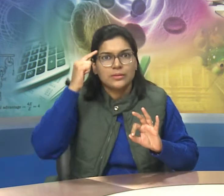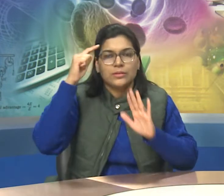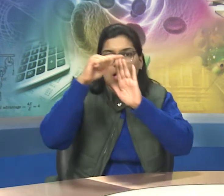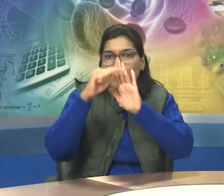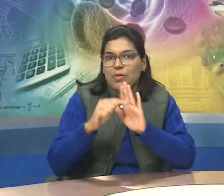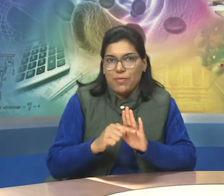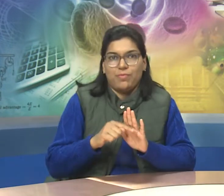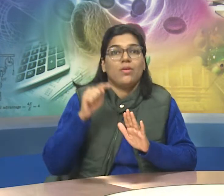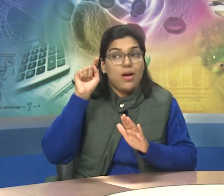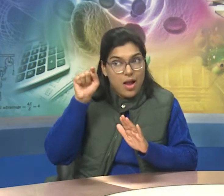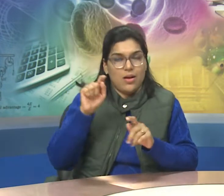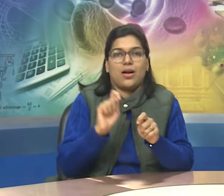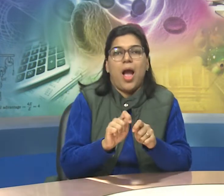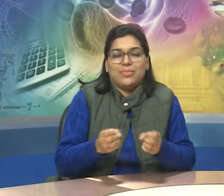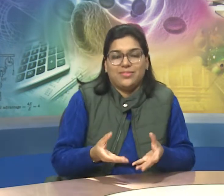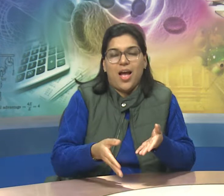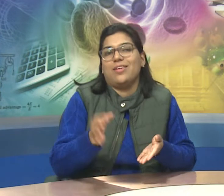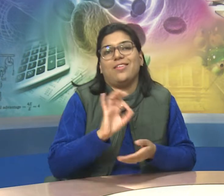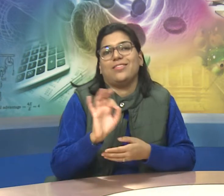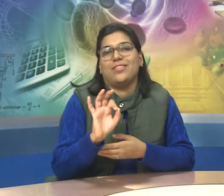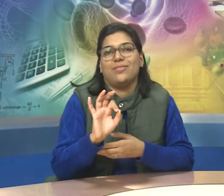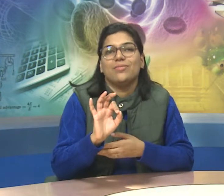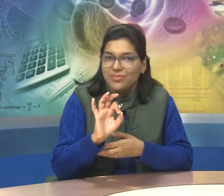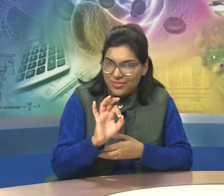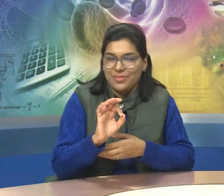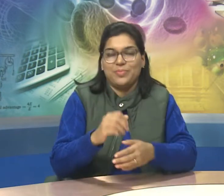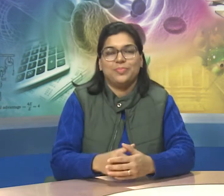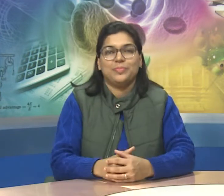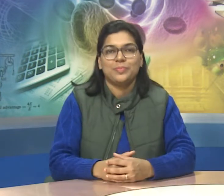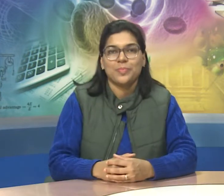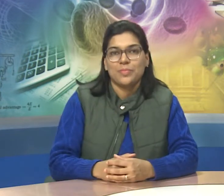time. Stress happens.